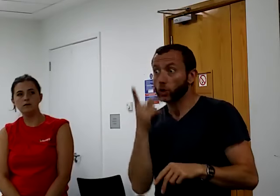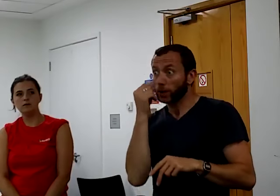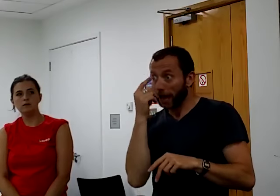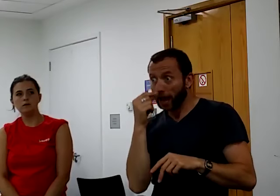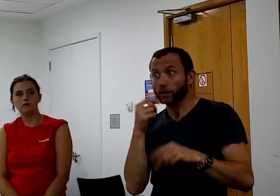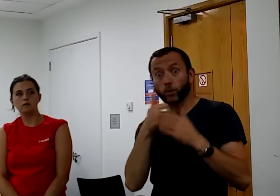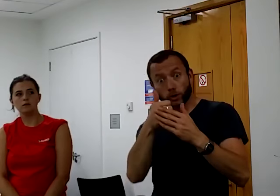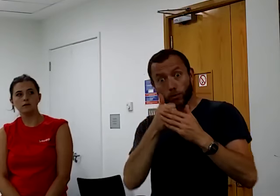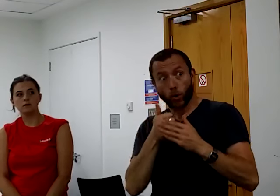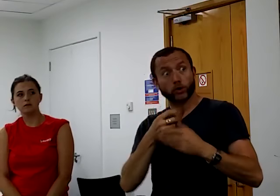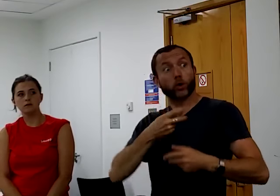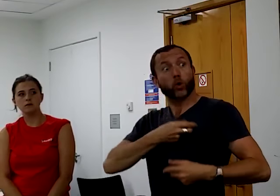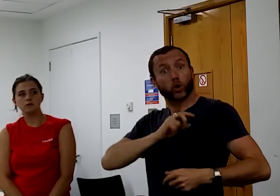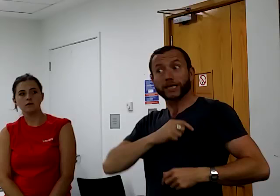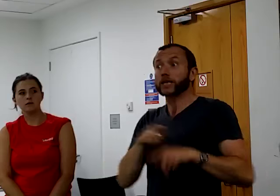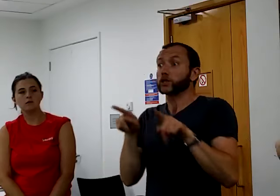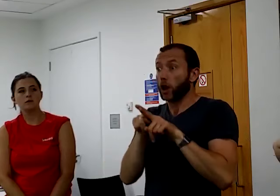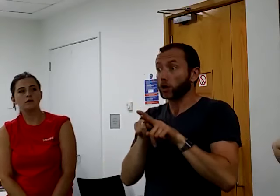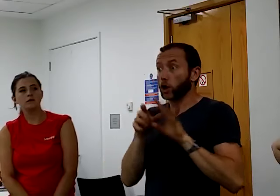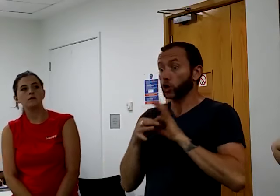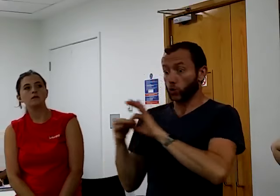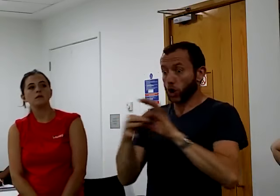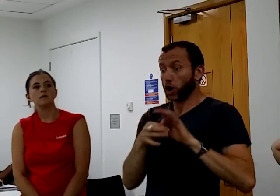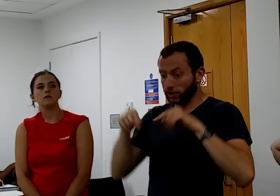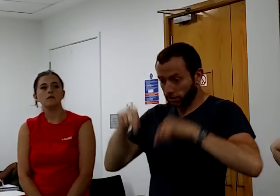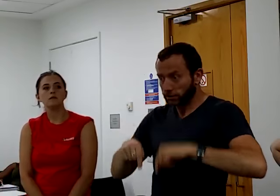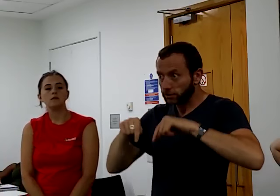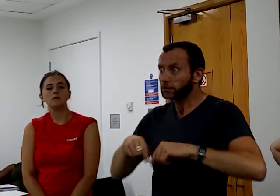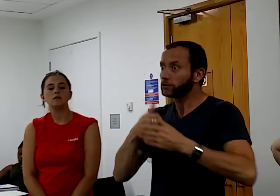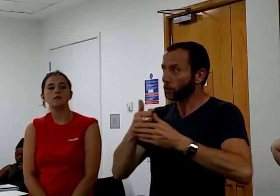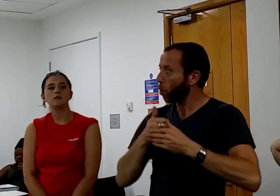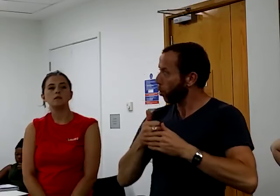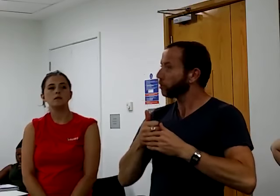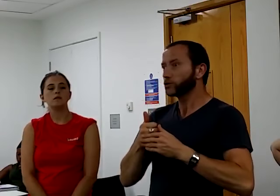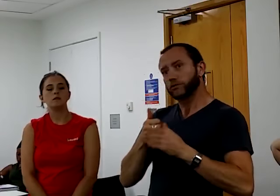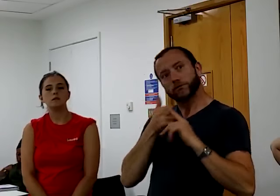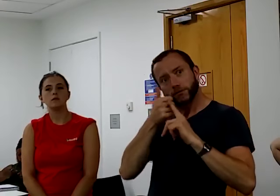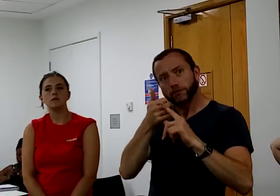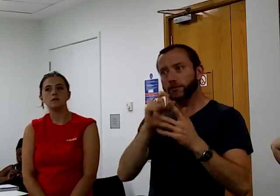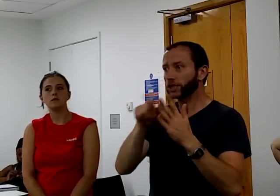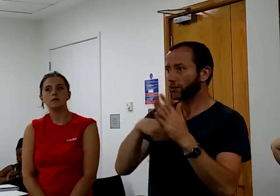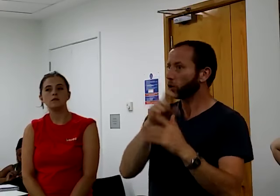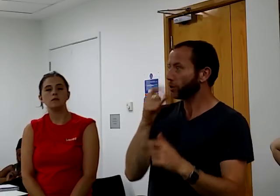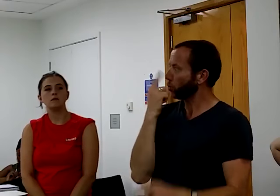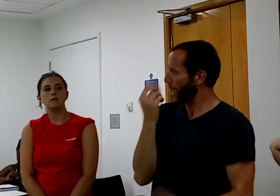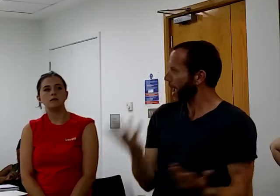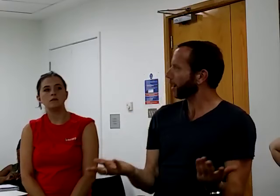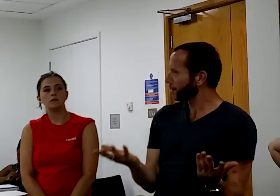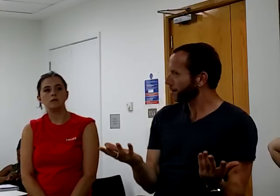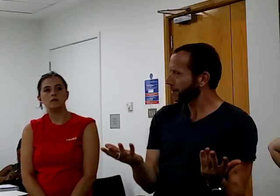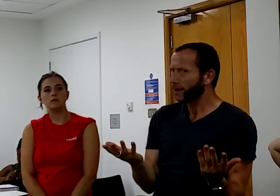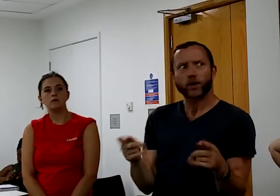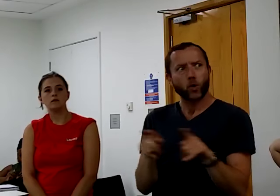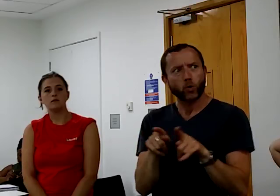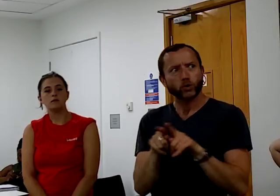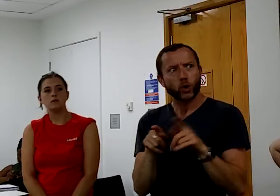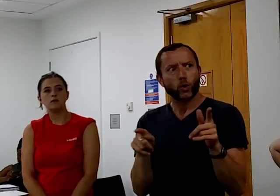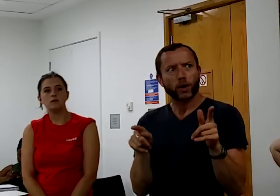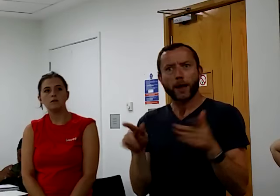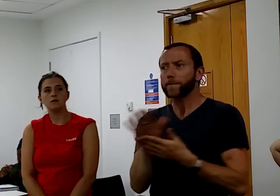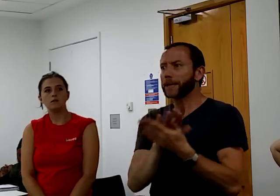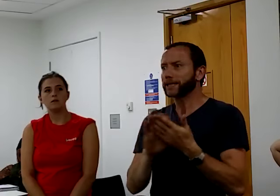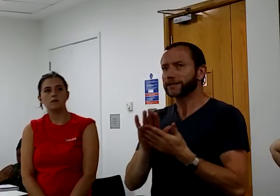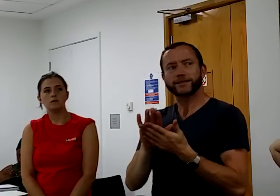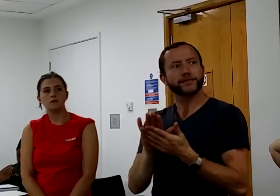the help of Unite, you can get to vote for Jeremy. And They won't just leave